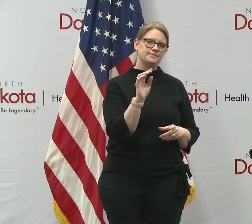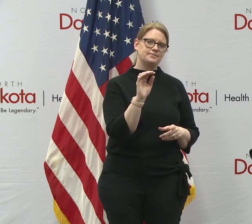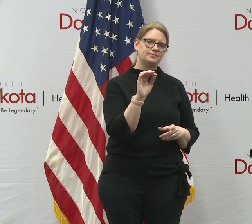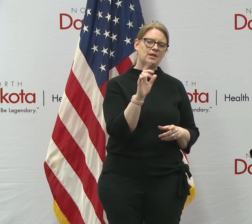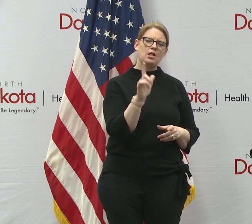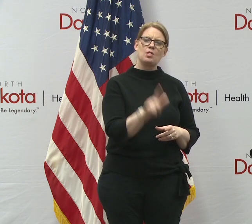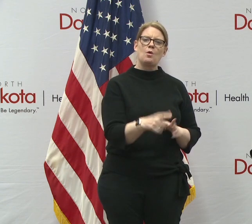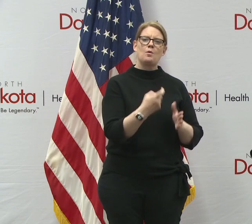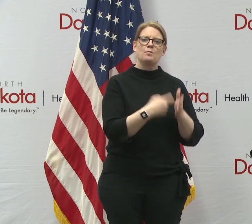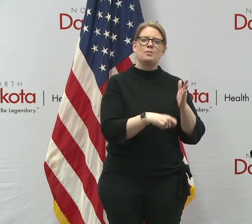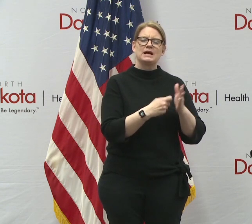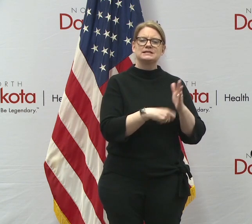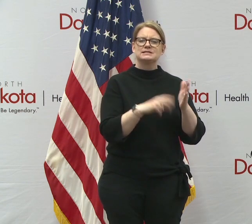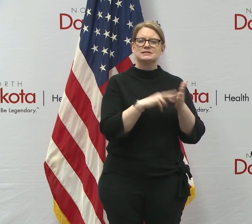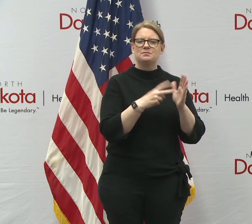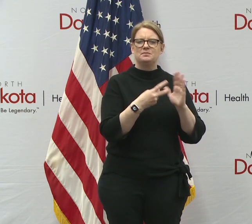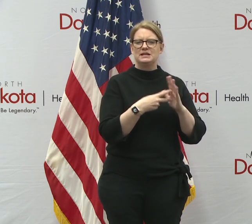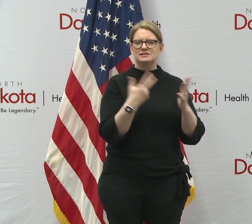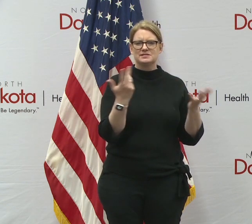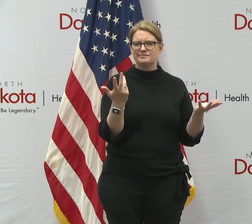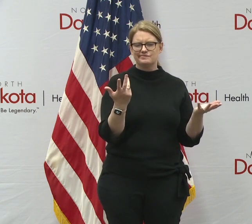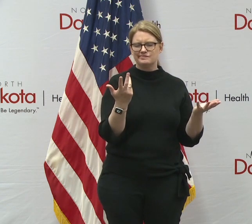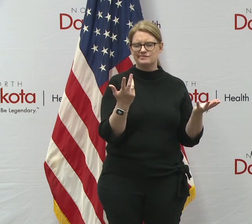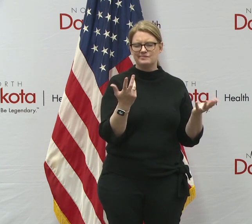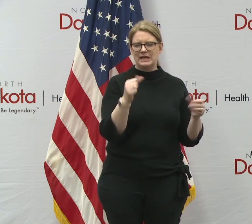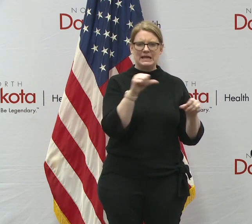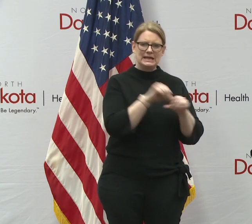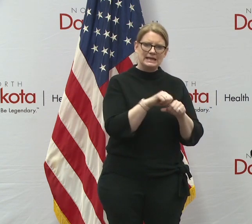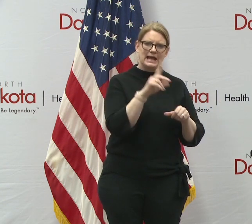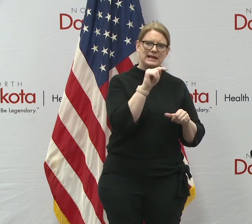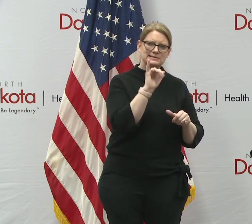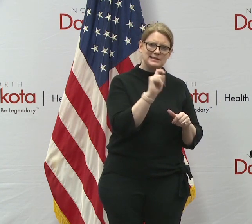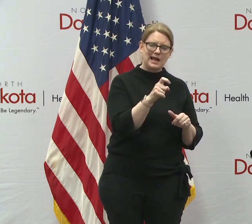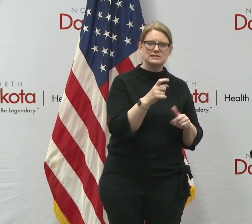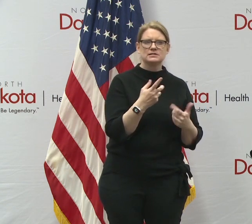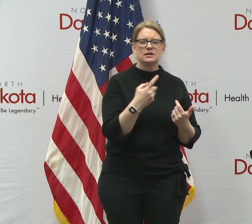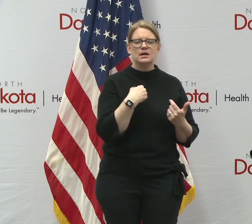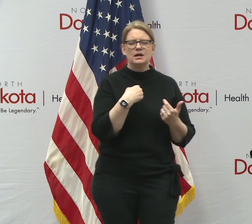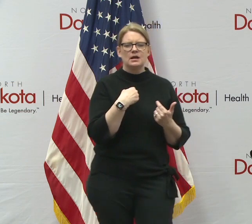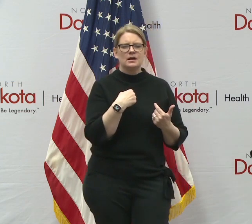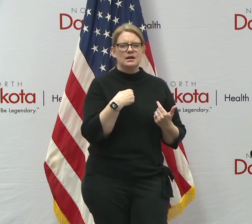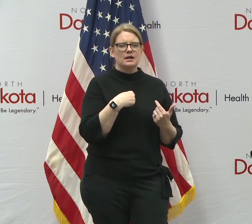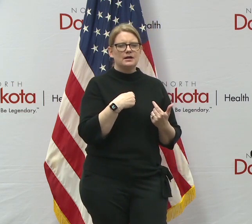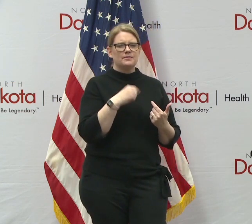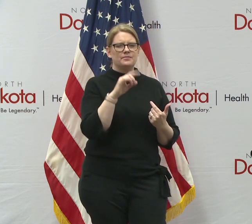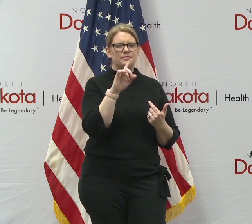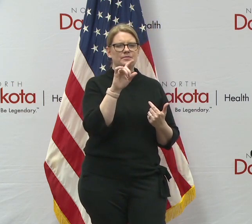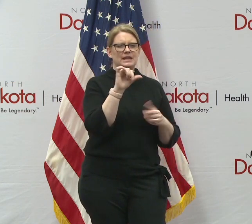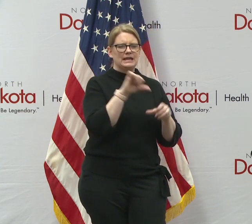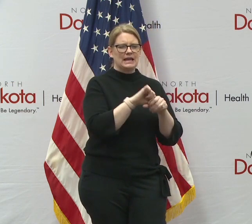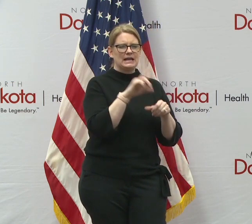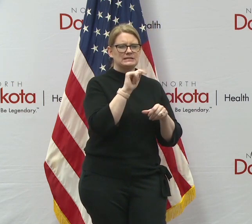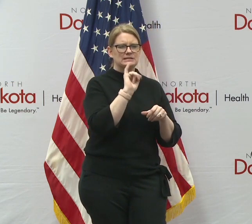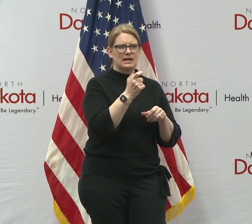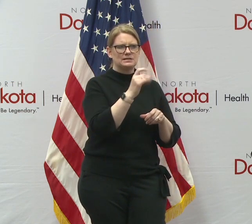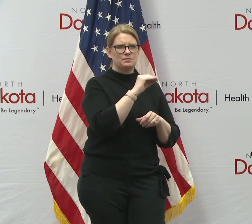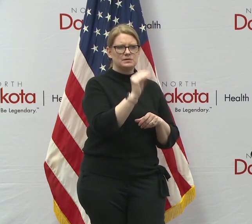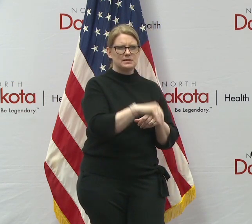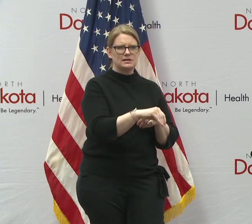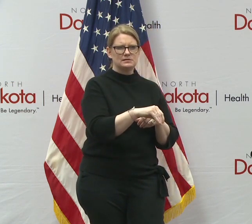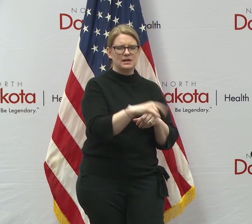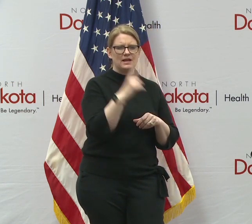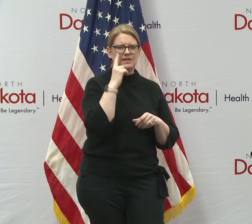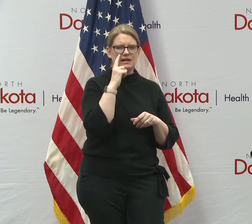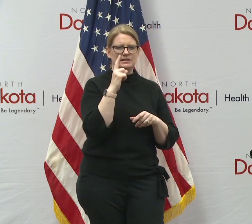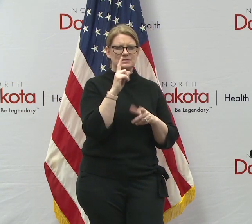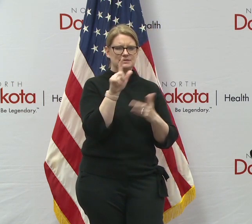prices, what does that mean, in terms of our gas taxes? I think our gas taxes are not based on percent. I think they're based on a fixed number of pennies.